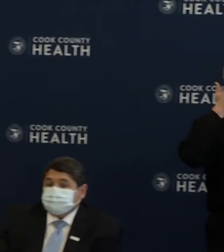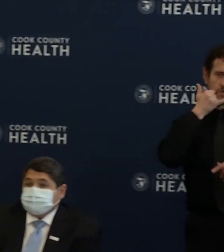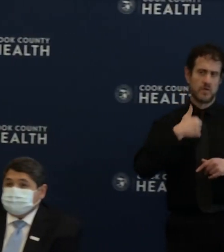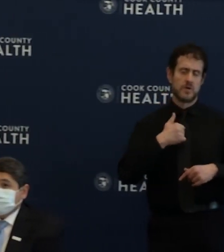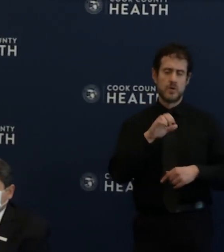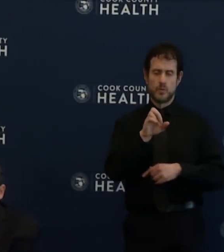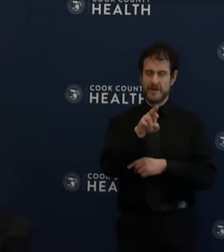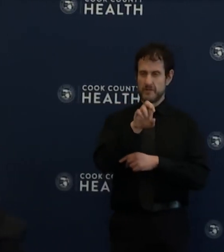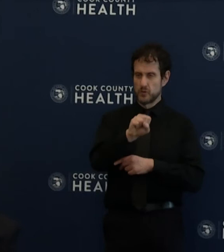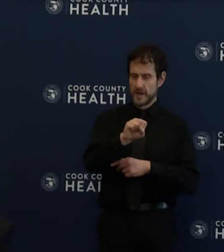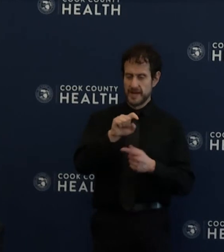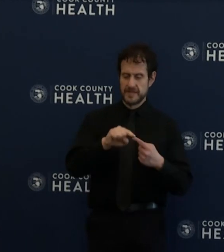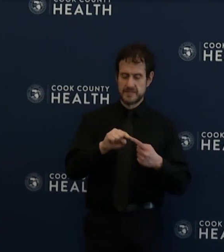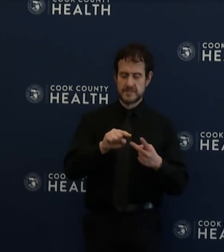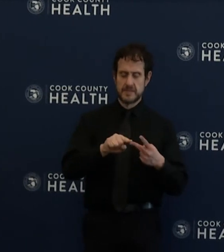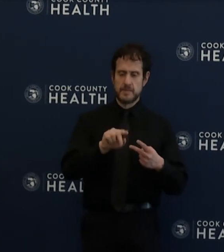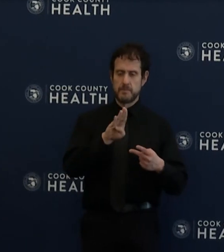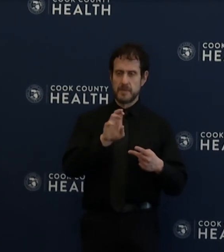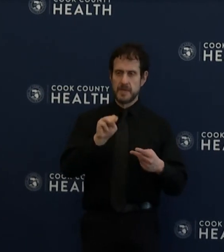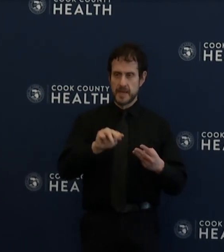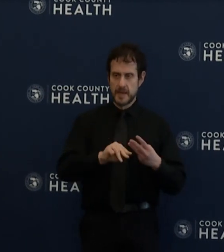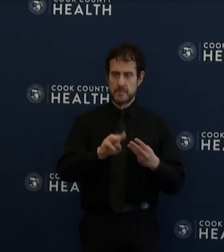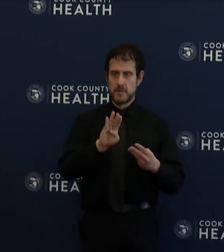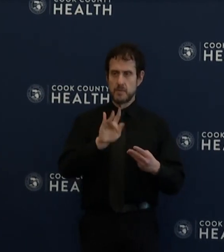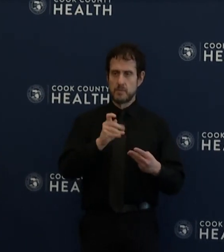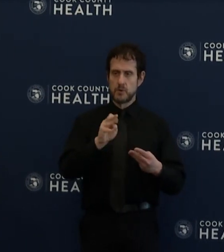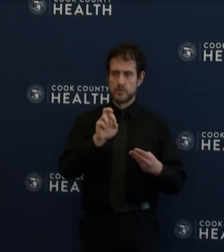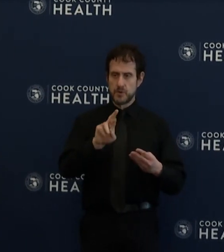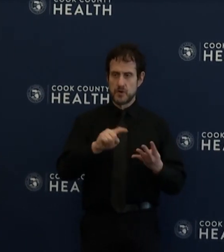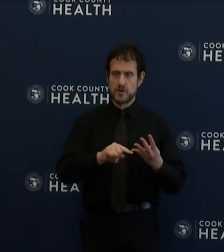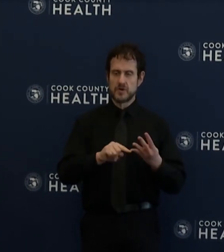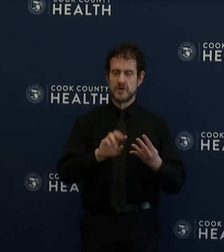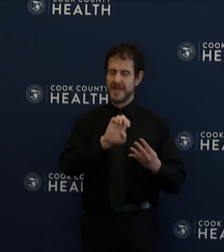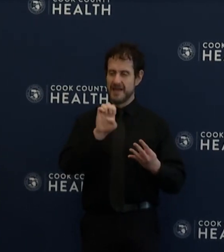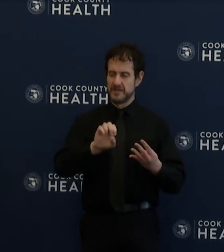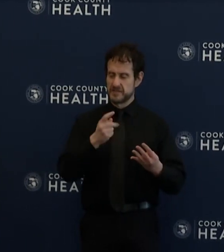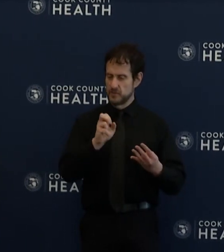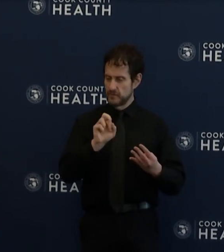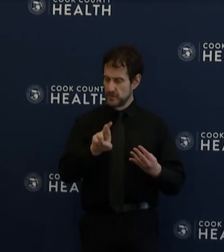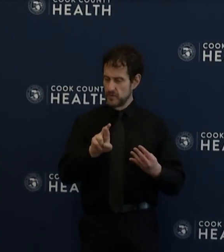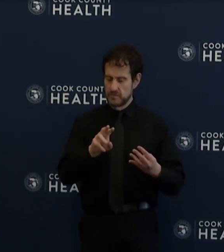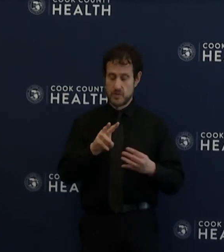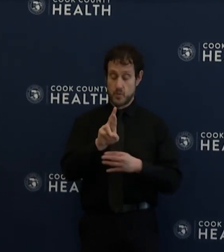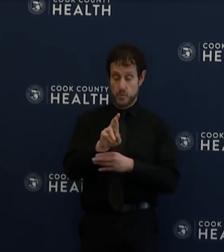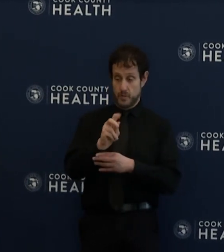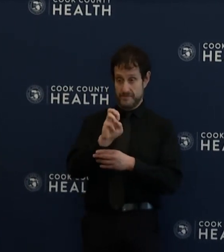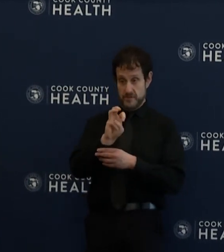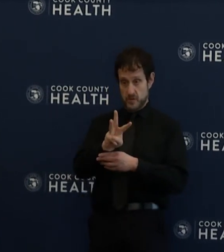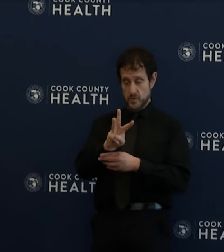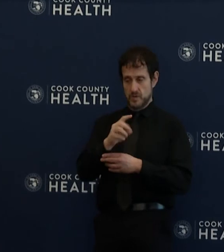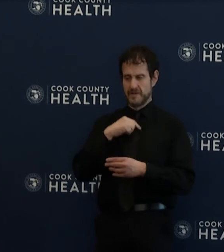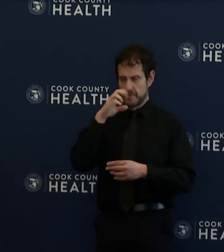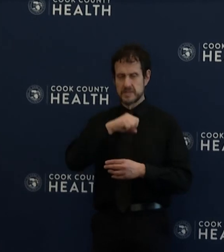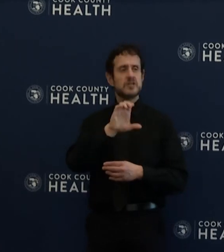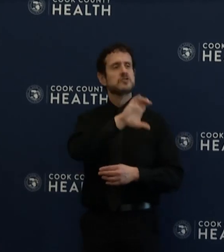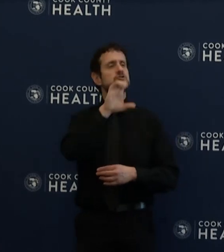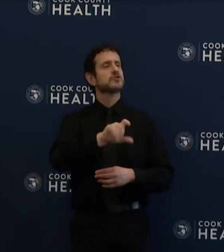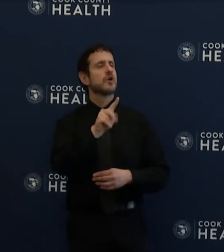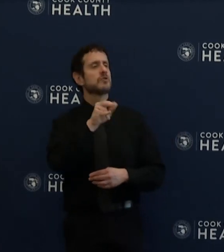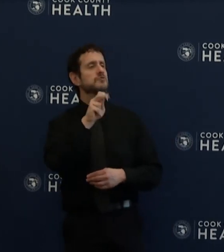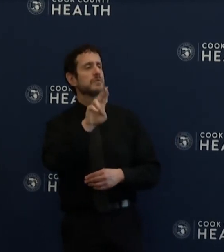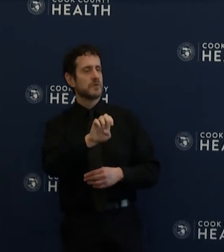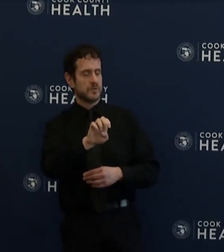have Cranes, BBM, Bloomberg, Evanston Review. Is there anyone else I've missed? Chicago Tribune.